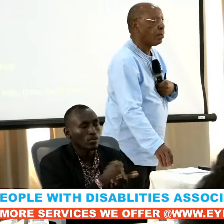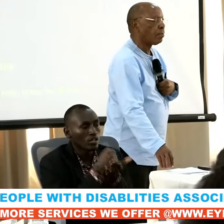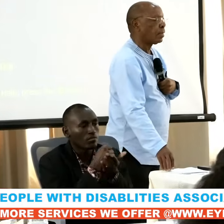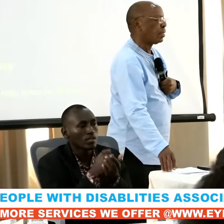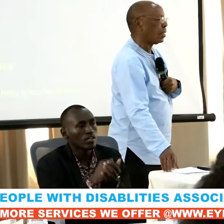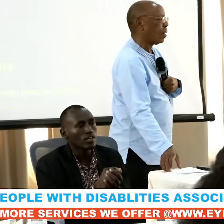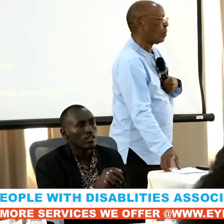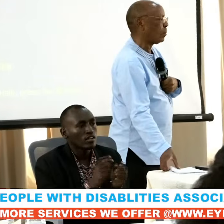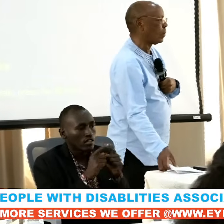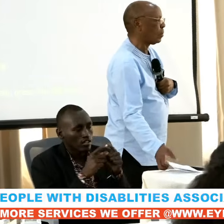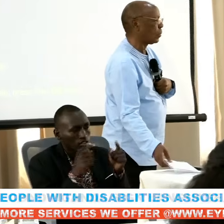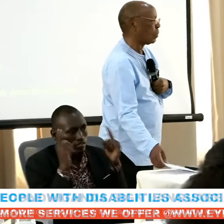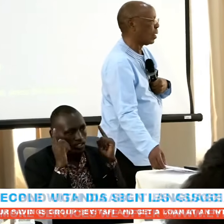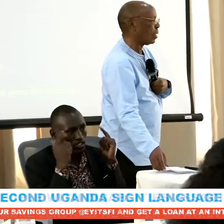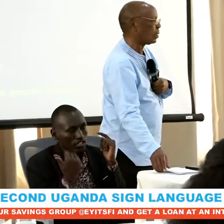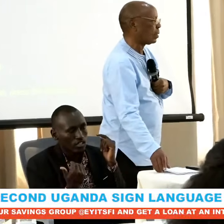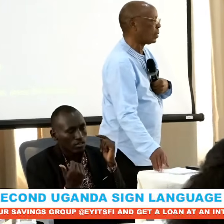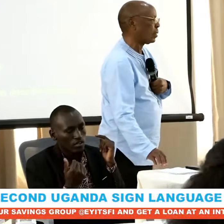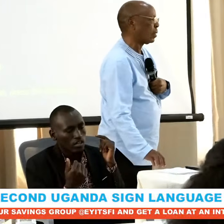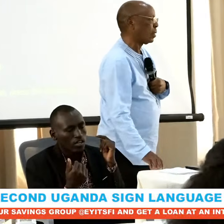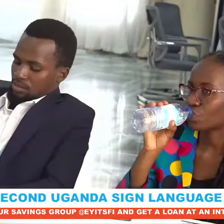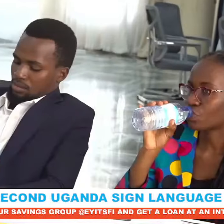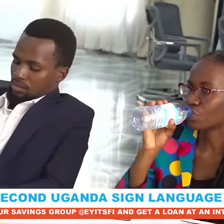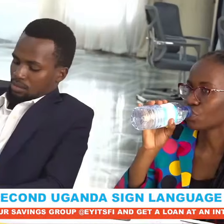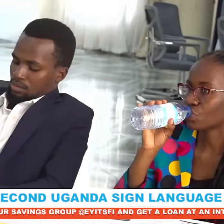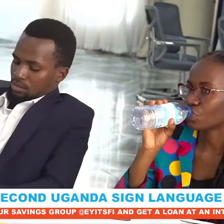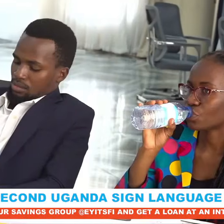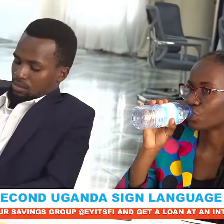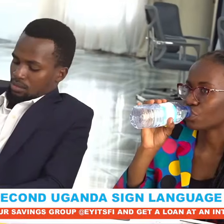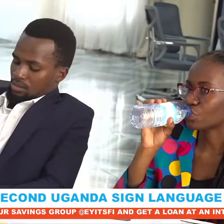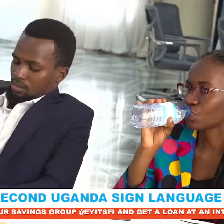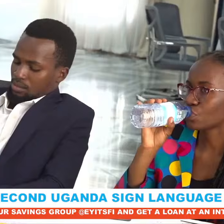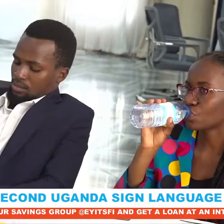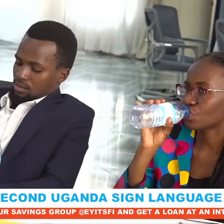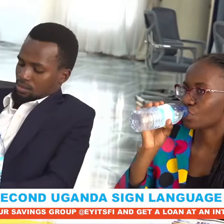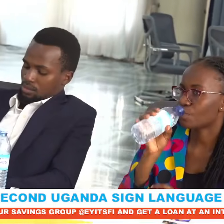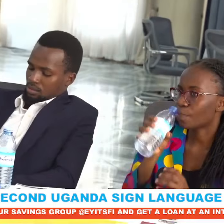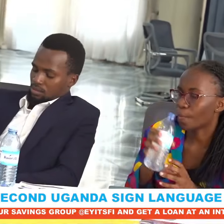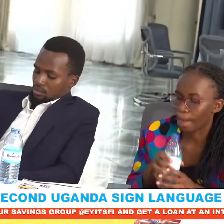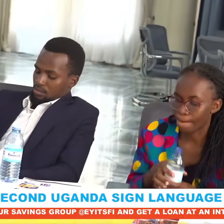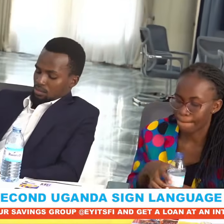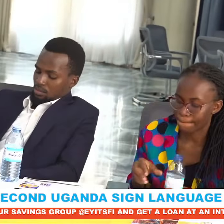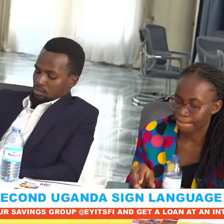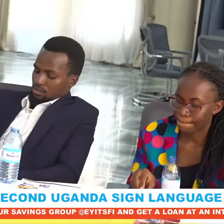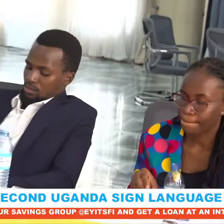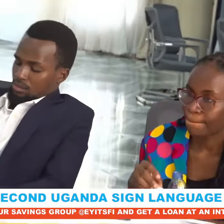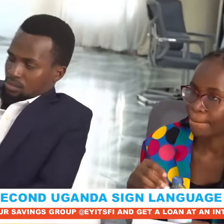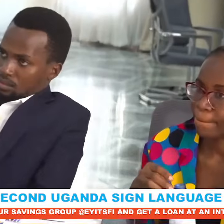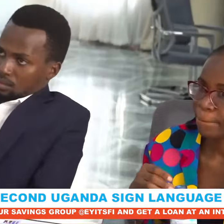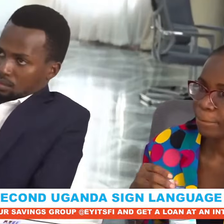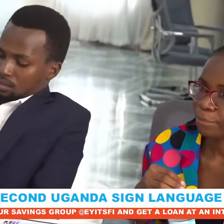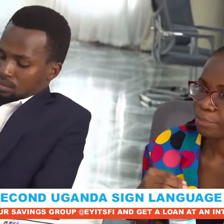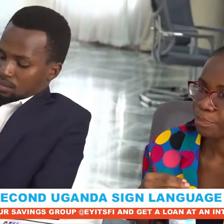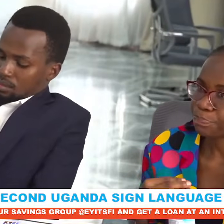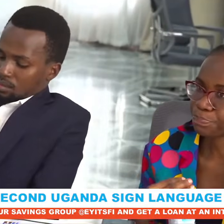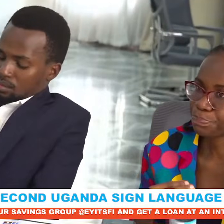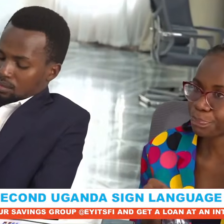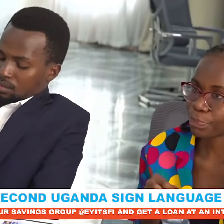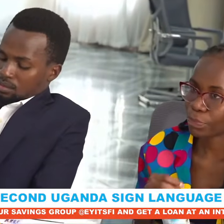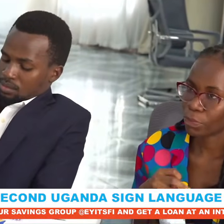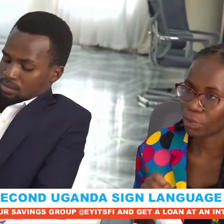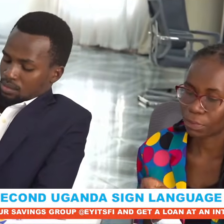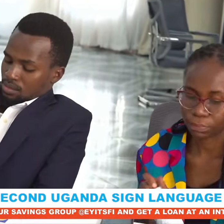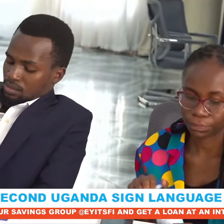The university now also has an office specified for